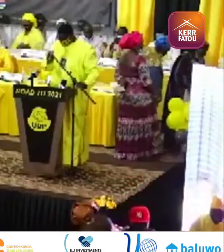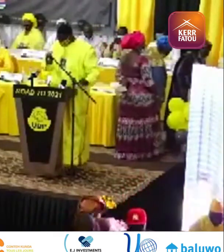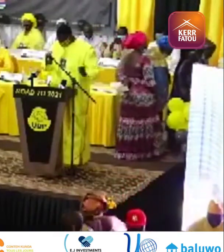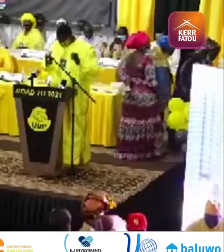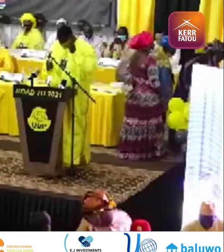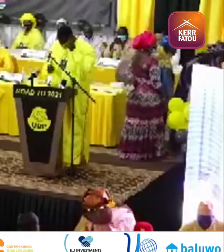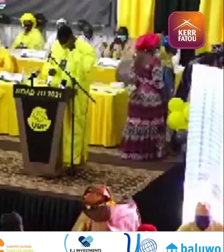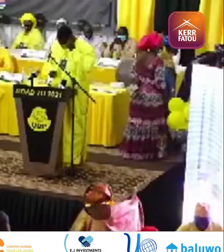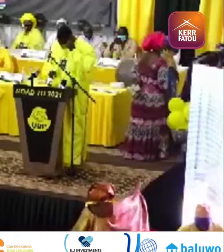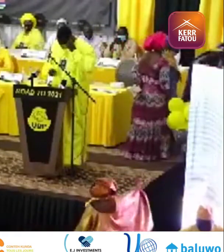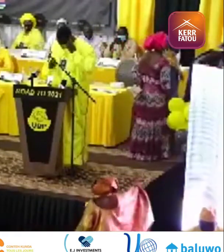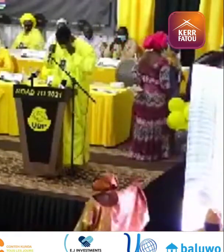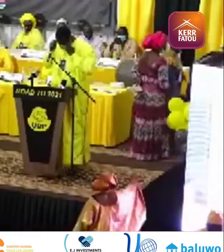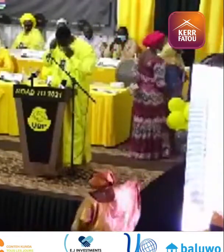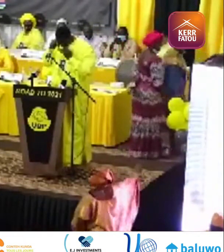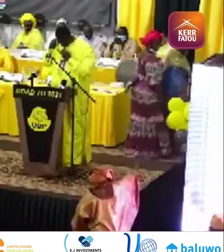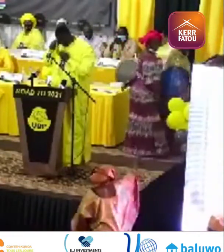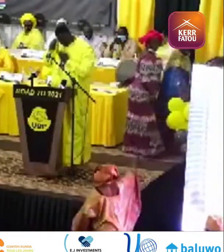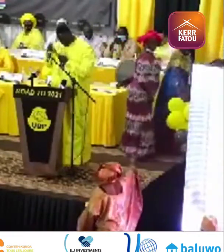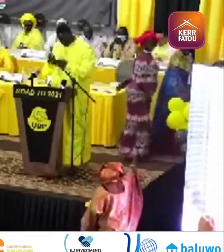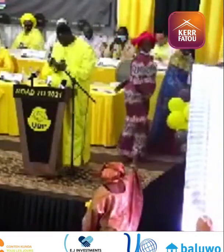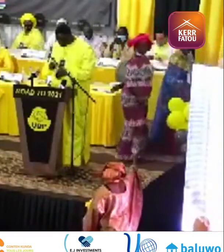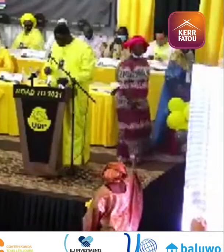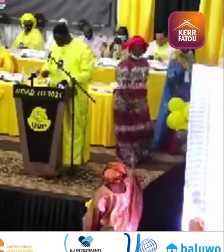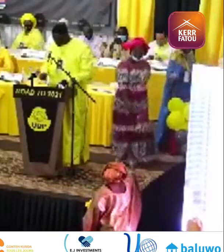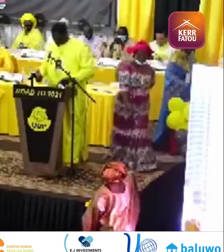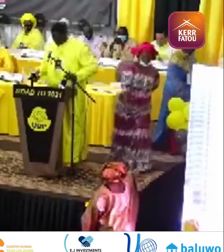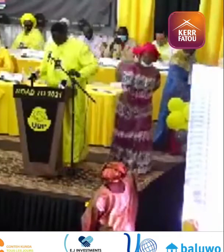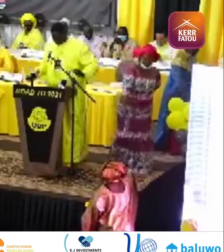jalol alimbara alimbara